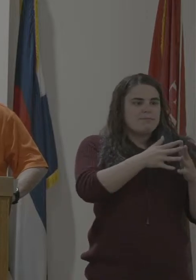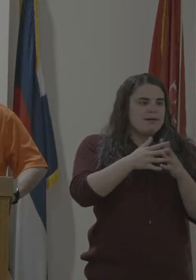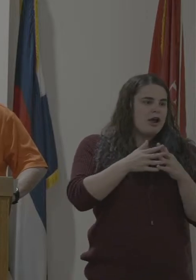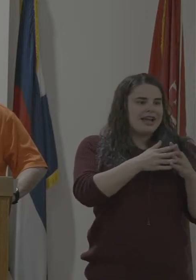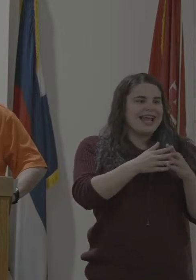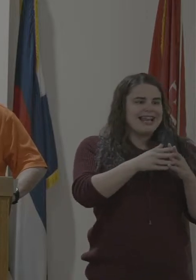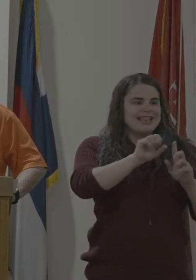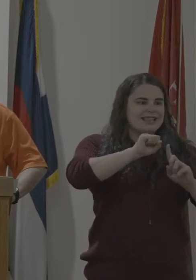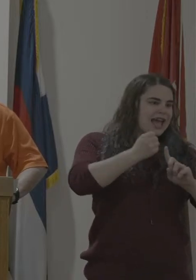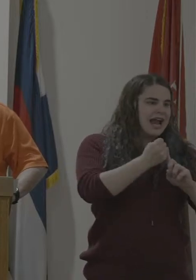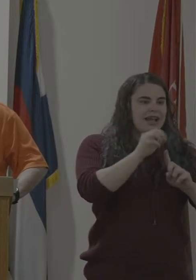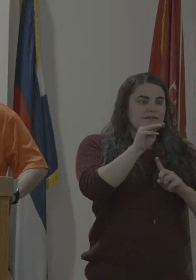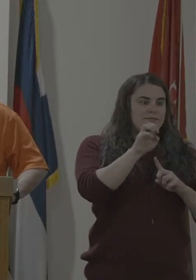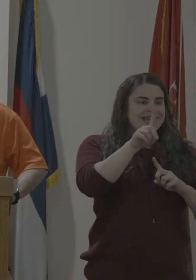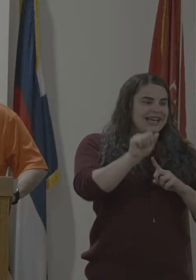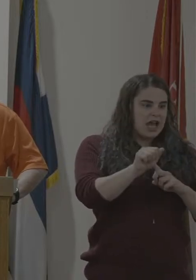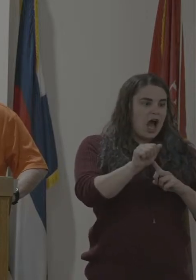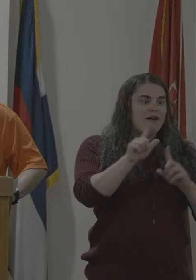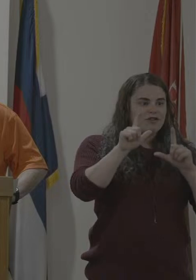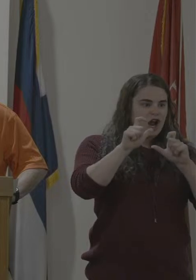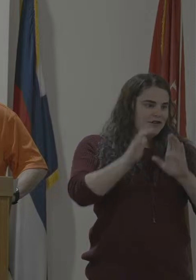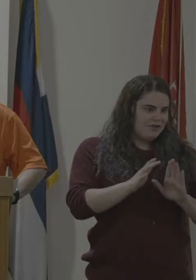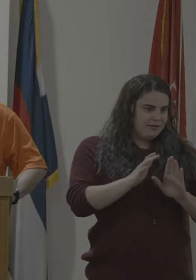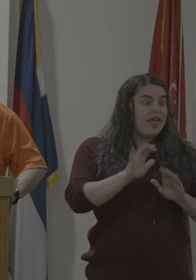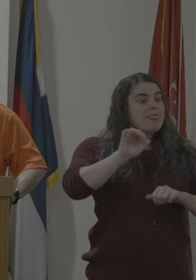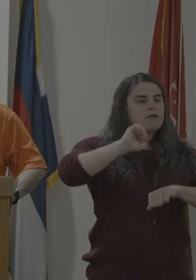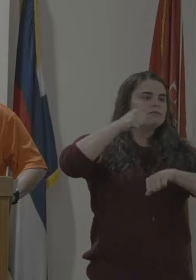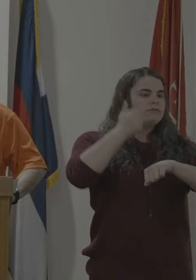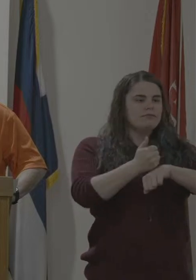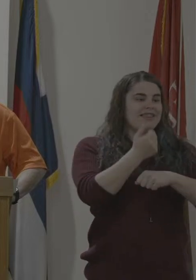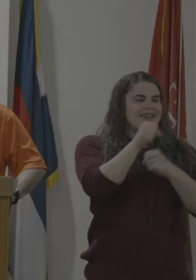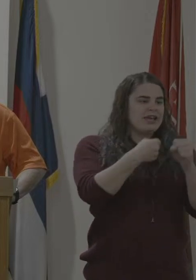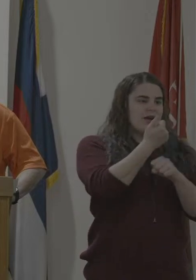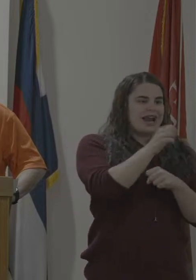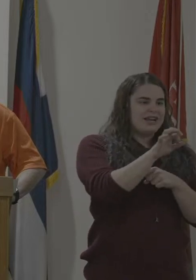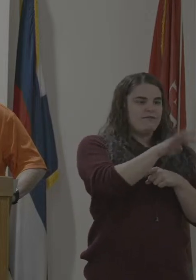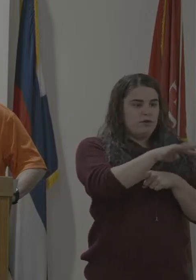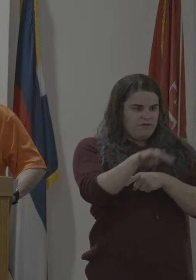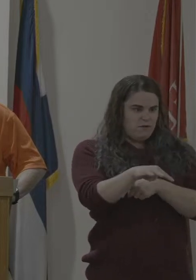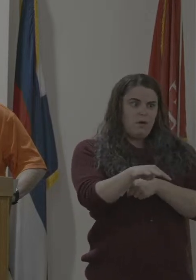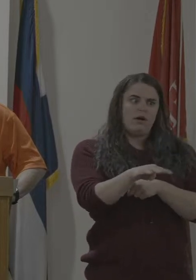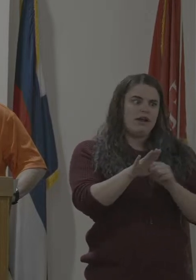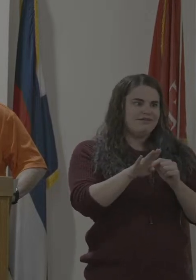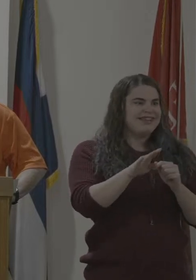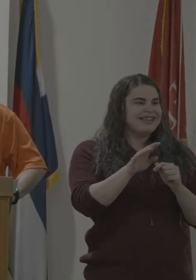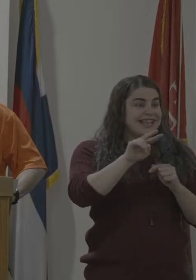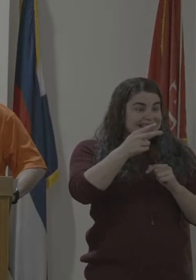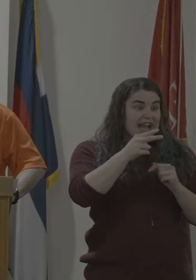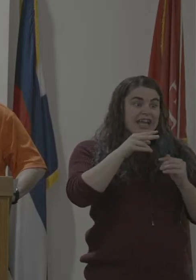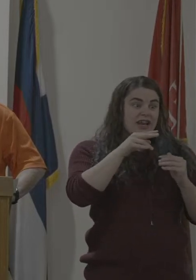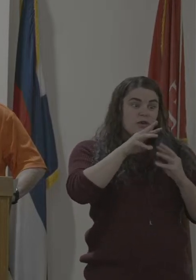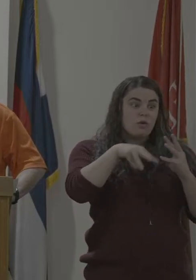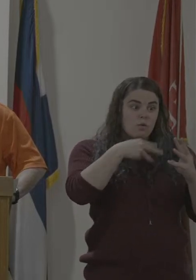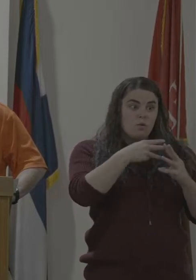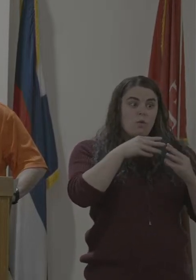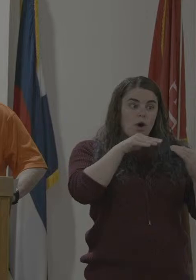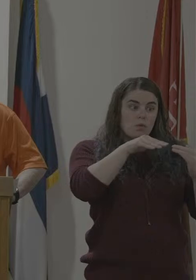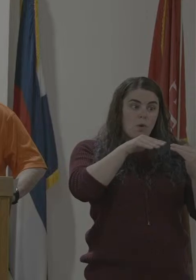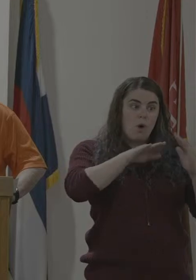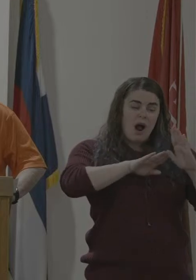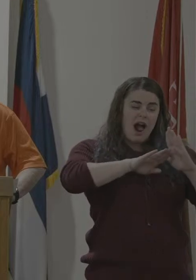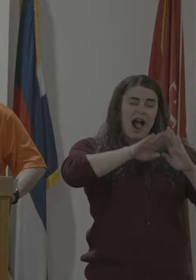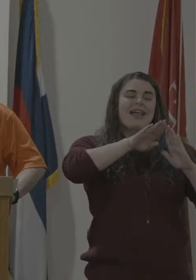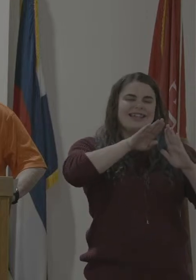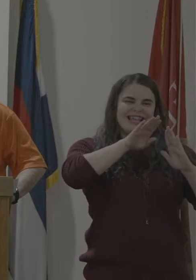Media Photographers, which was founded in 1944 during the height of the Second World War in New York City